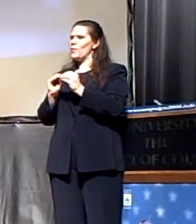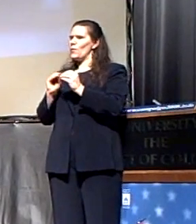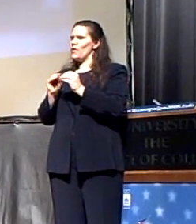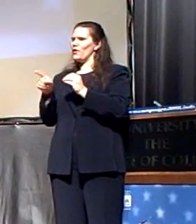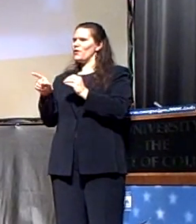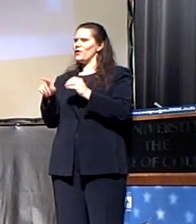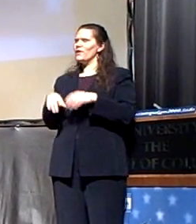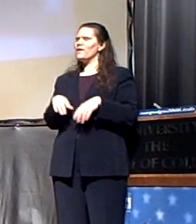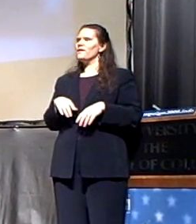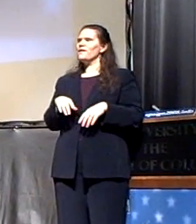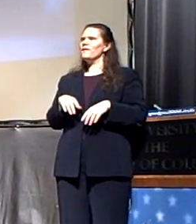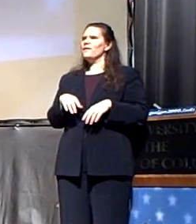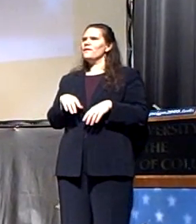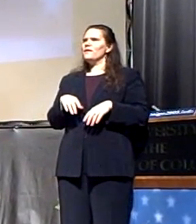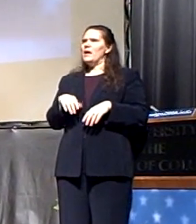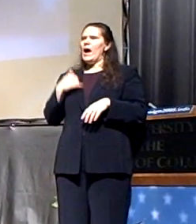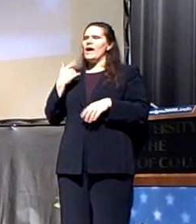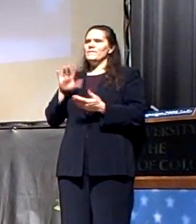learned of Bobby's death